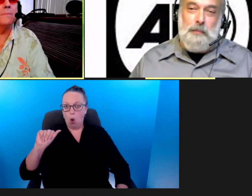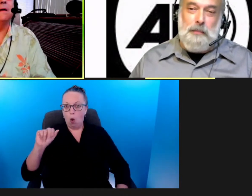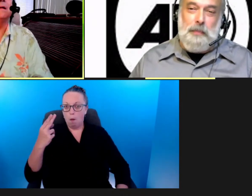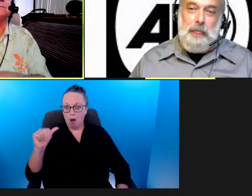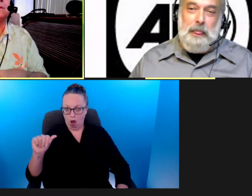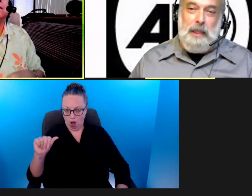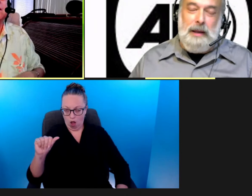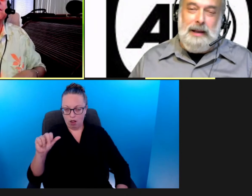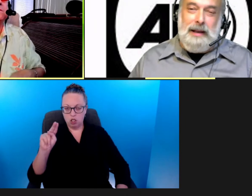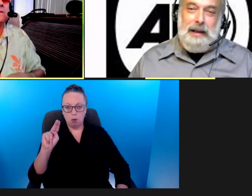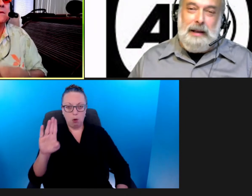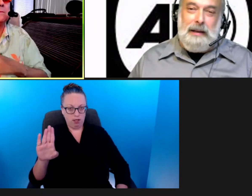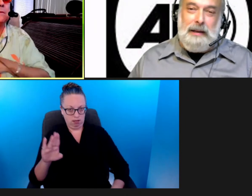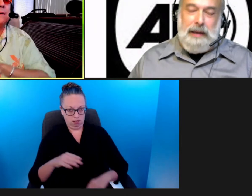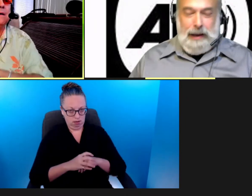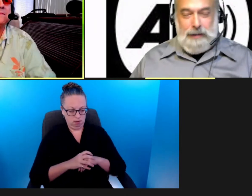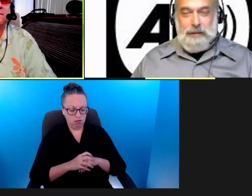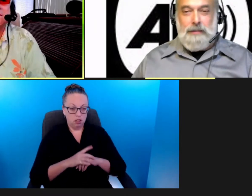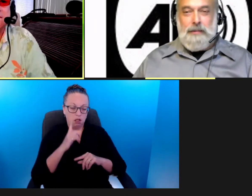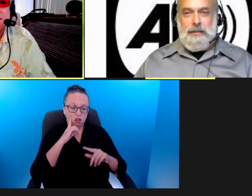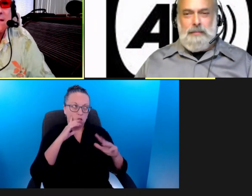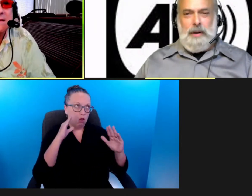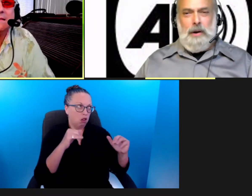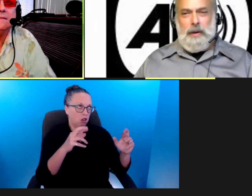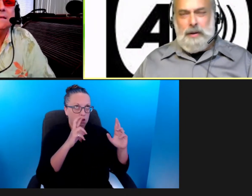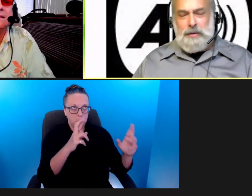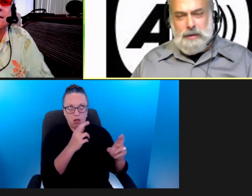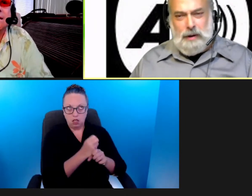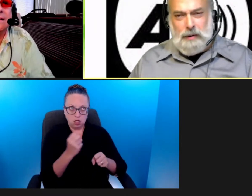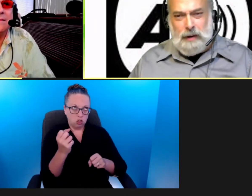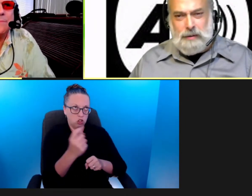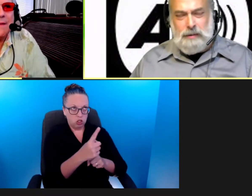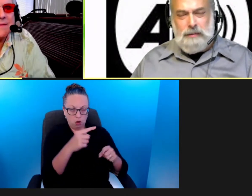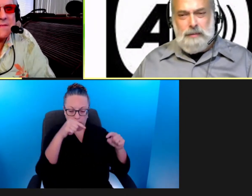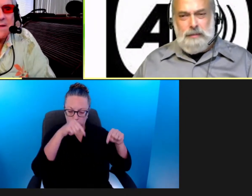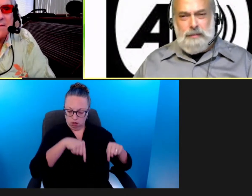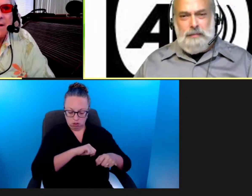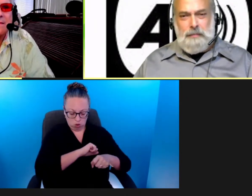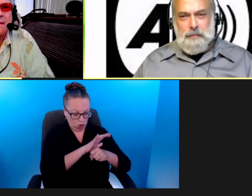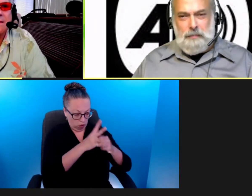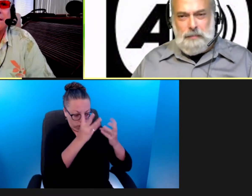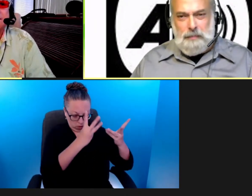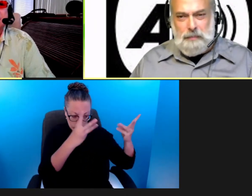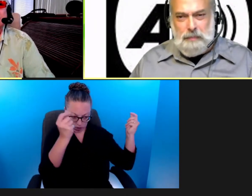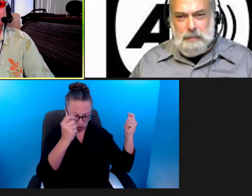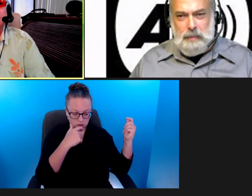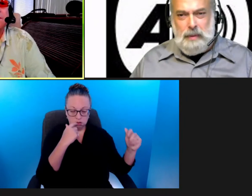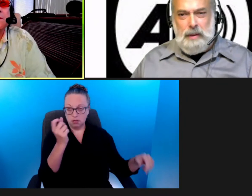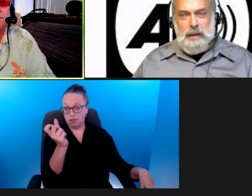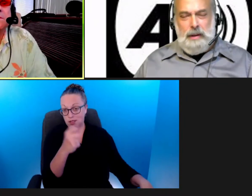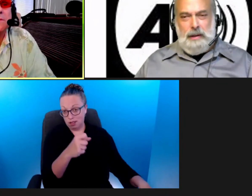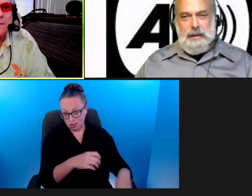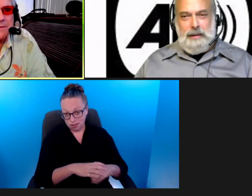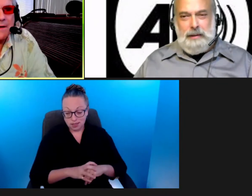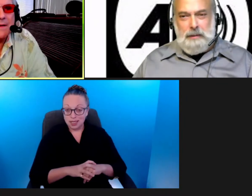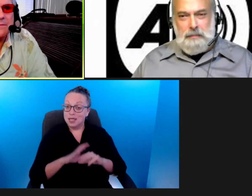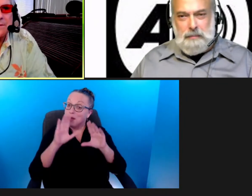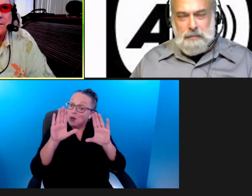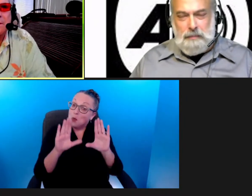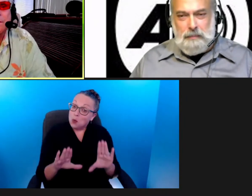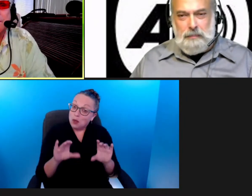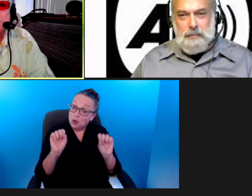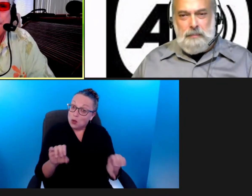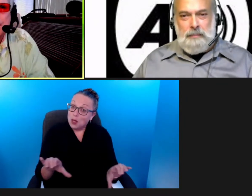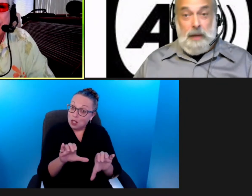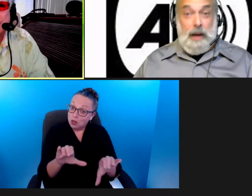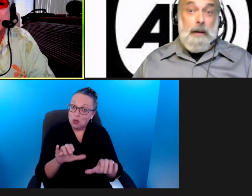hope that by next year we're past this. Oh yes. Yes. But isn't it great that you can do your training